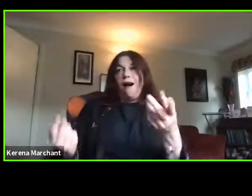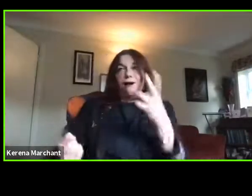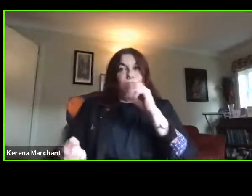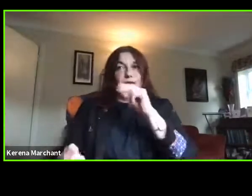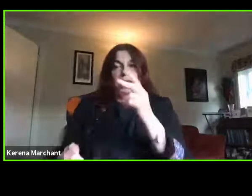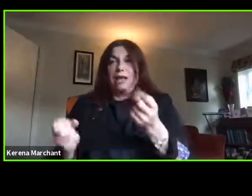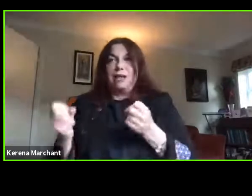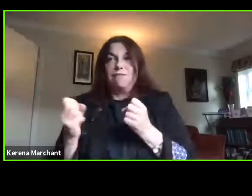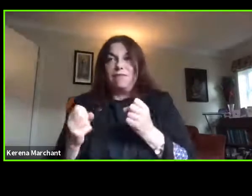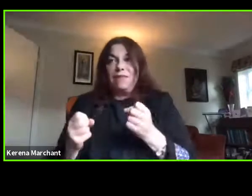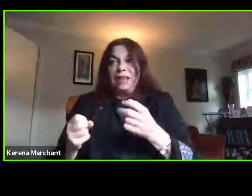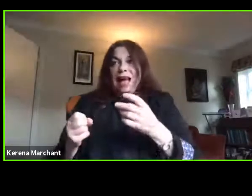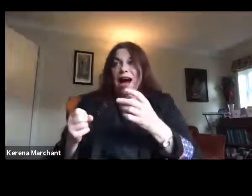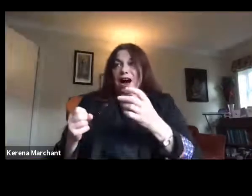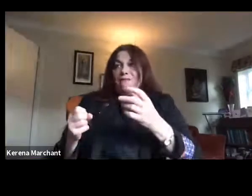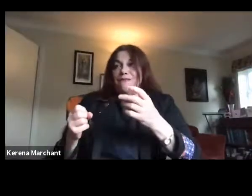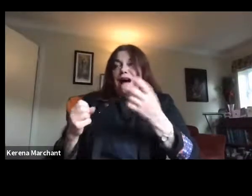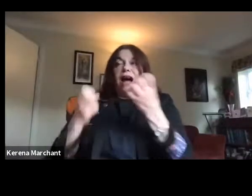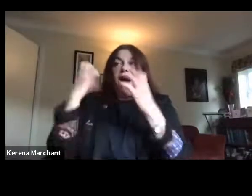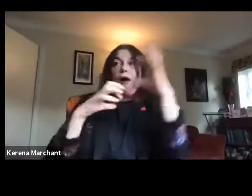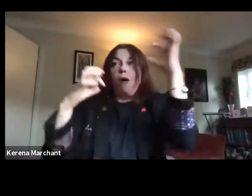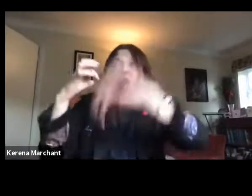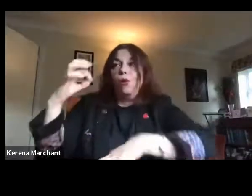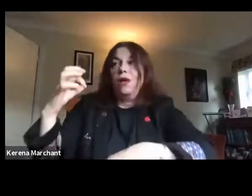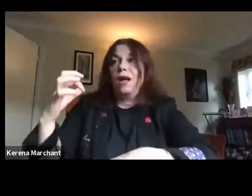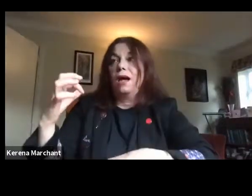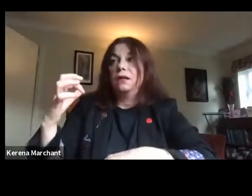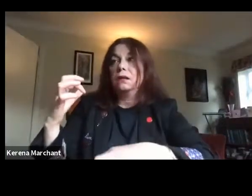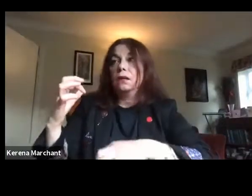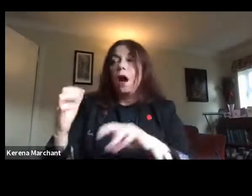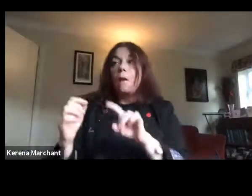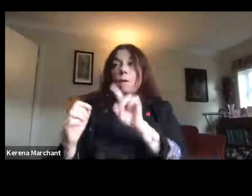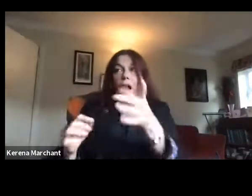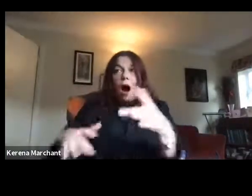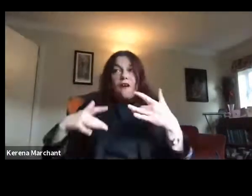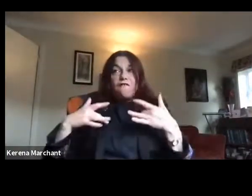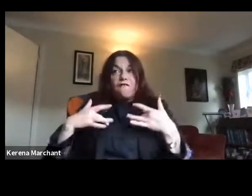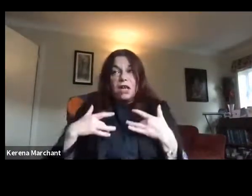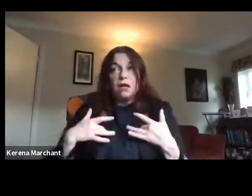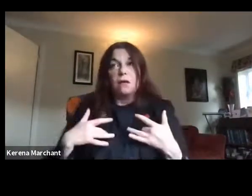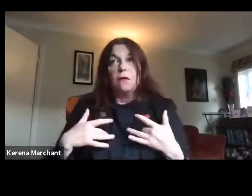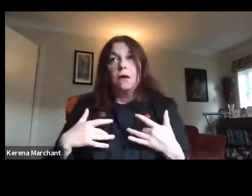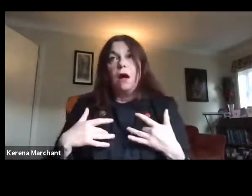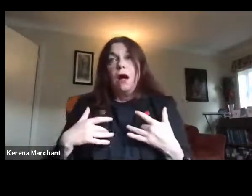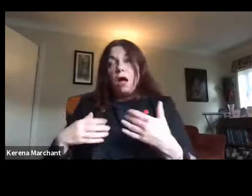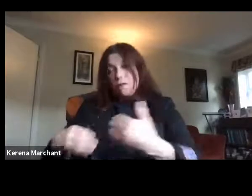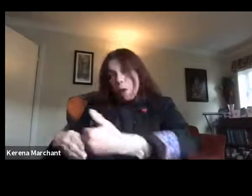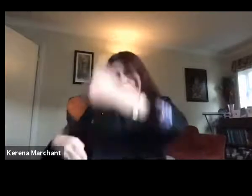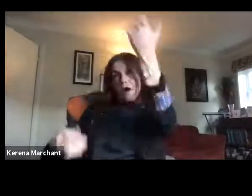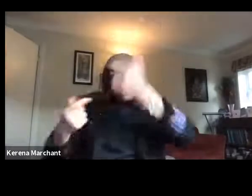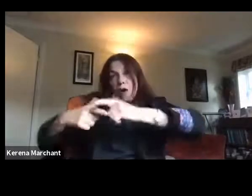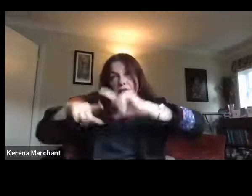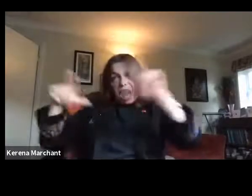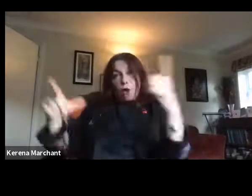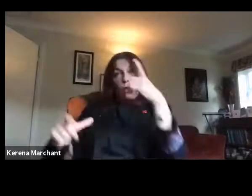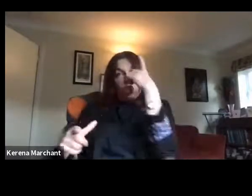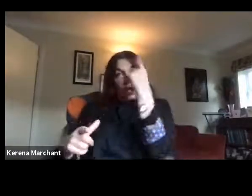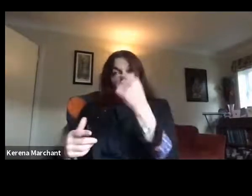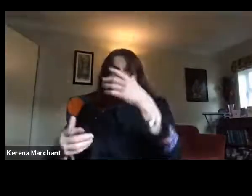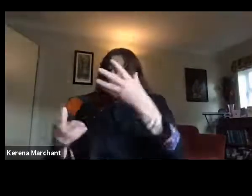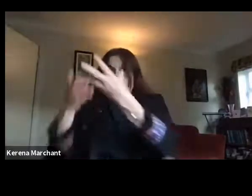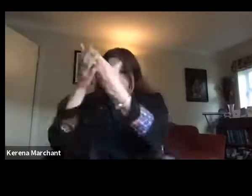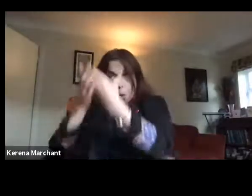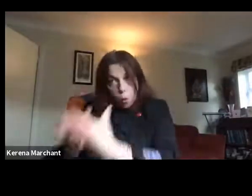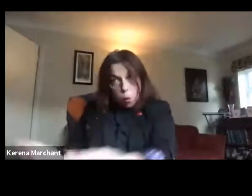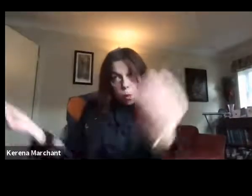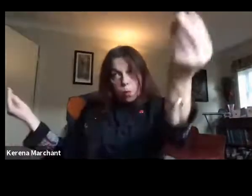because a lot of the activism takes place in spoken English, and it is difficult for me to communicate. But I feel if